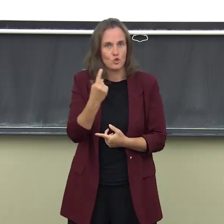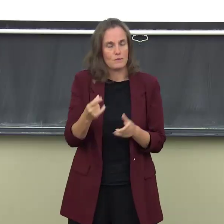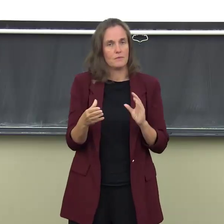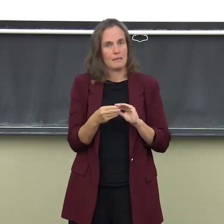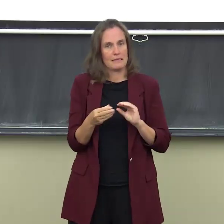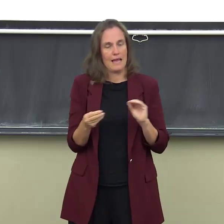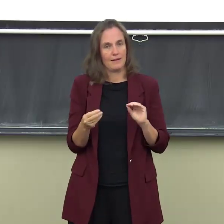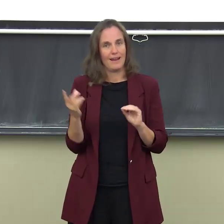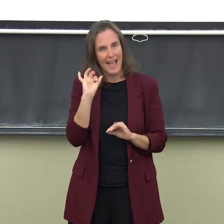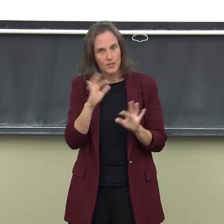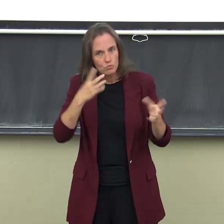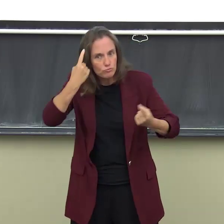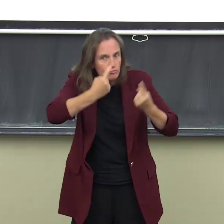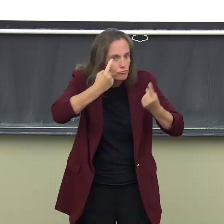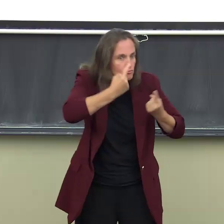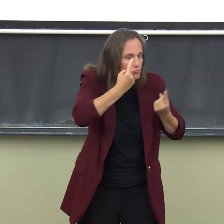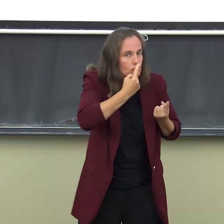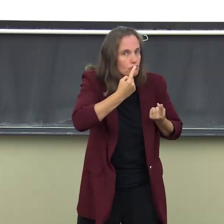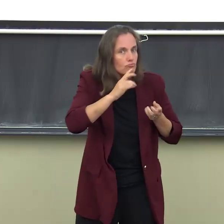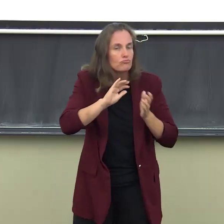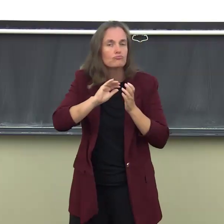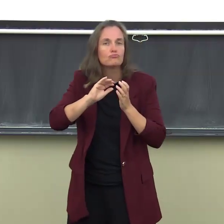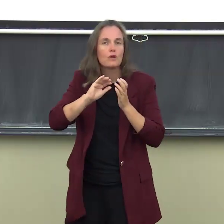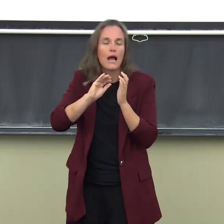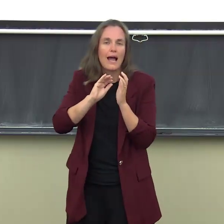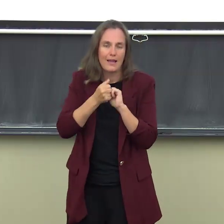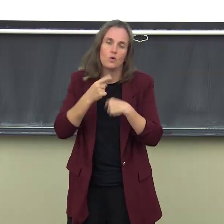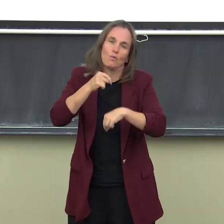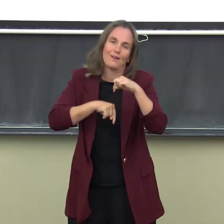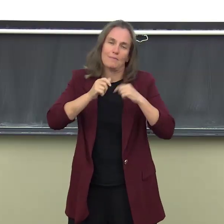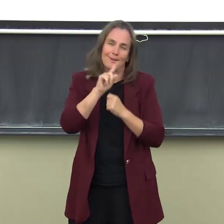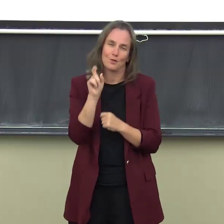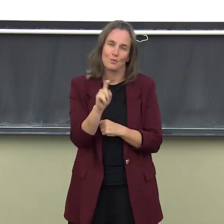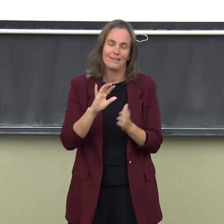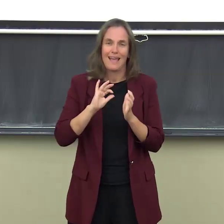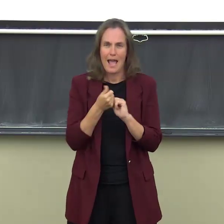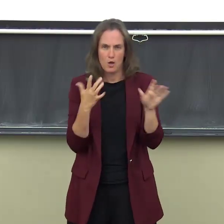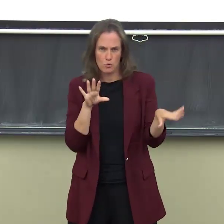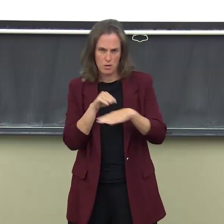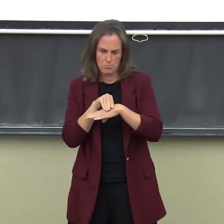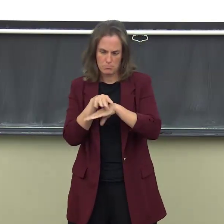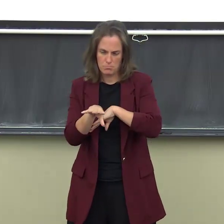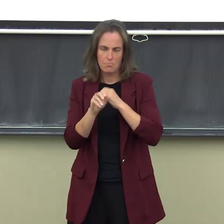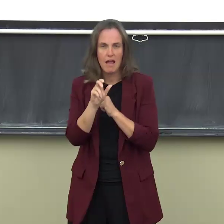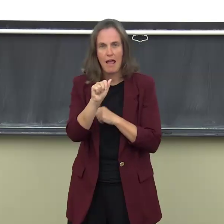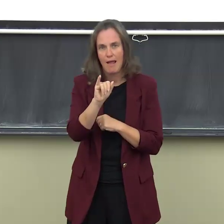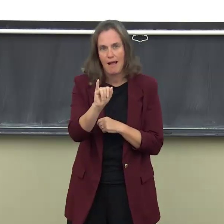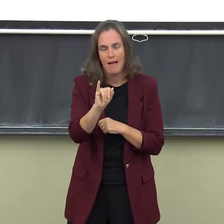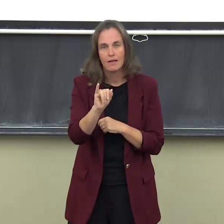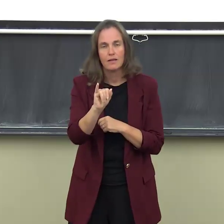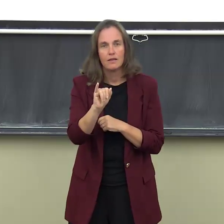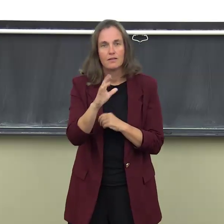as we're trying to consider, how do we, again, I keep going back to the question, how do we shape AI? How do we, like